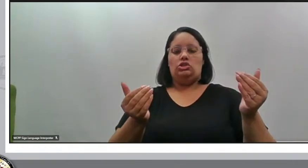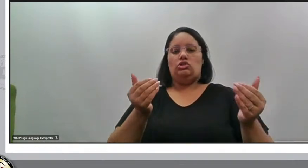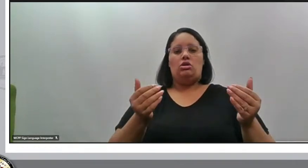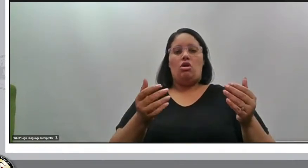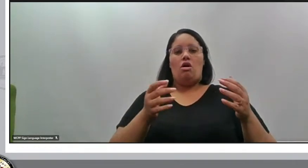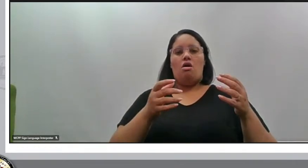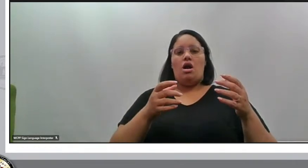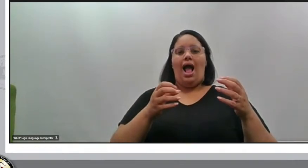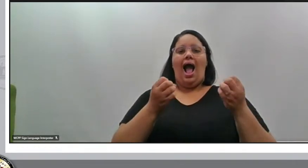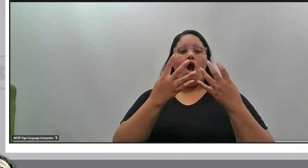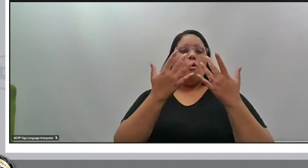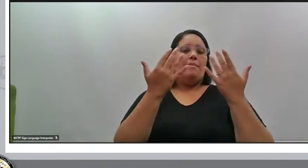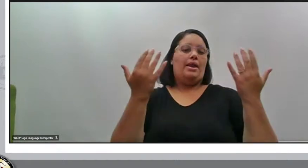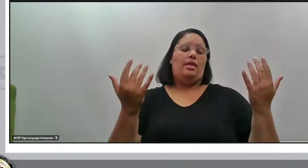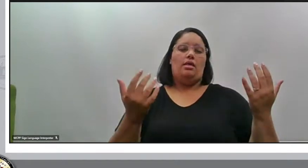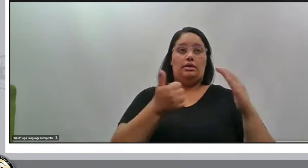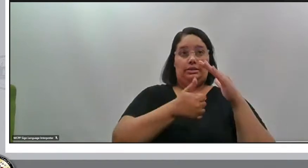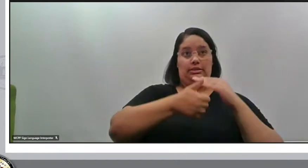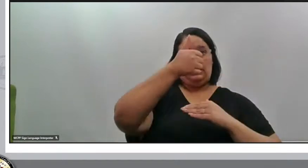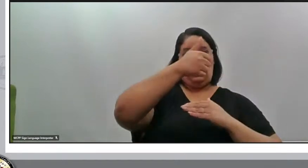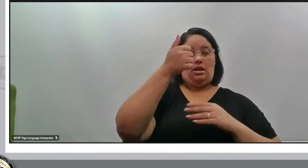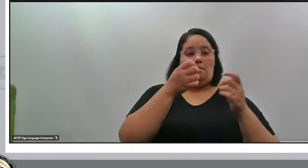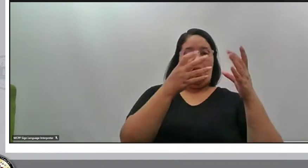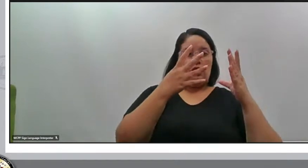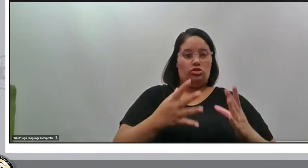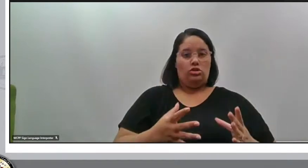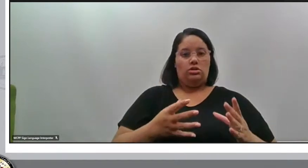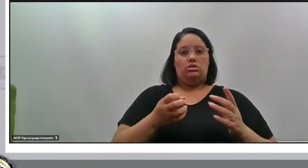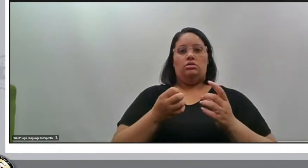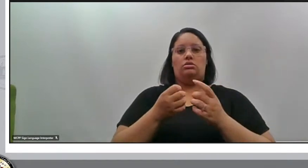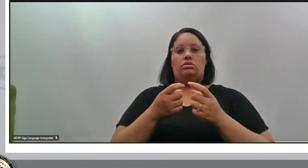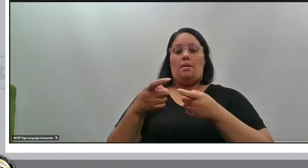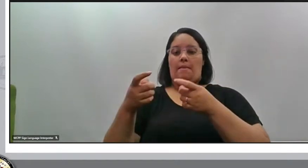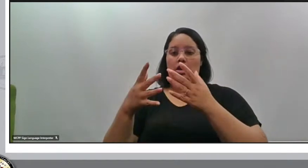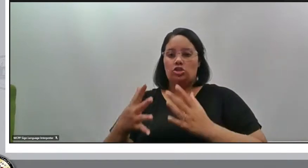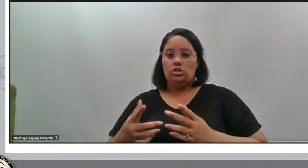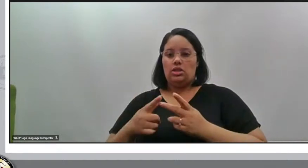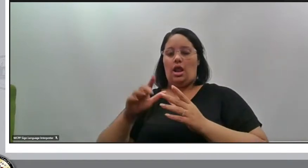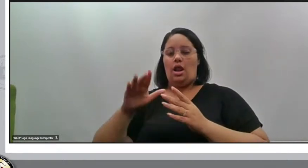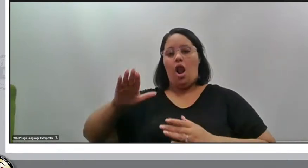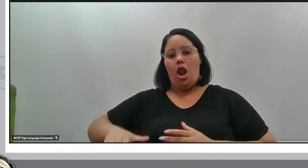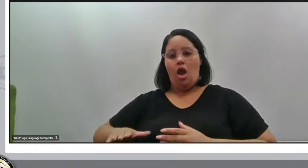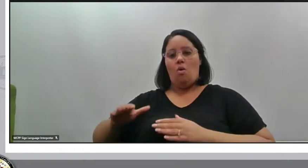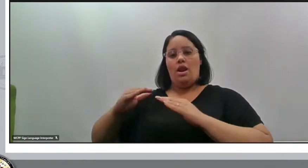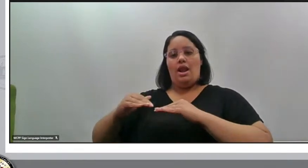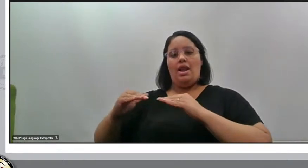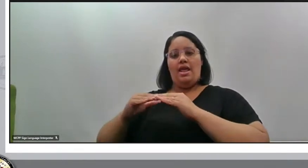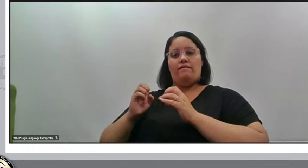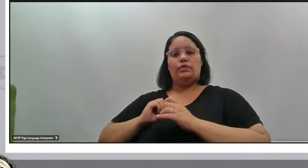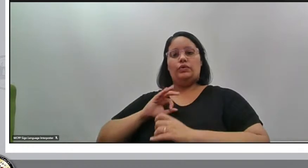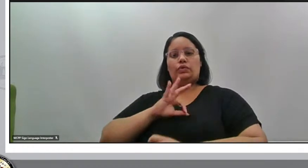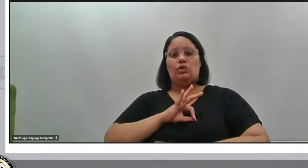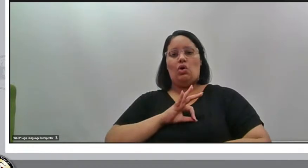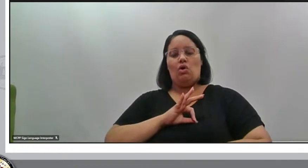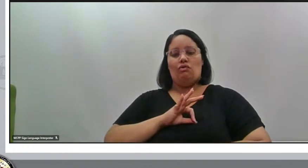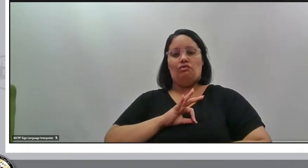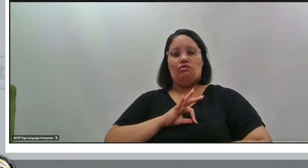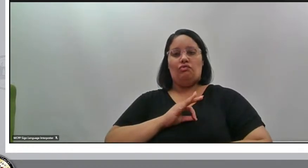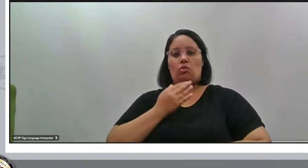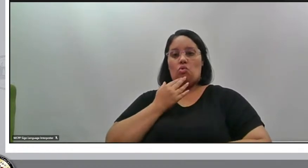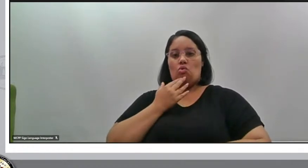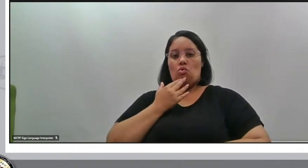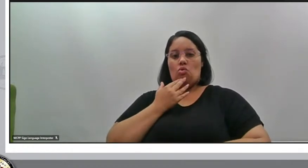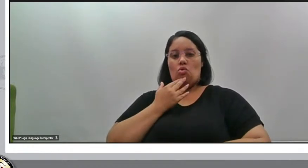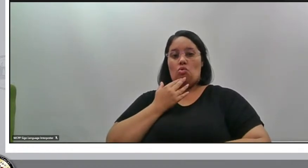managers, senior managers, managers, and actually lower staff that are doing the work? Has there